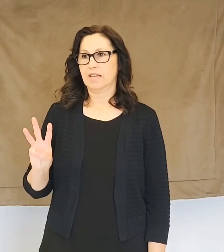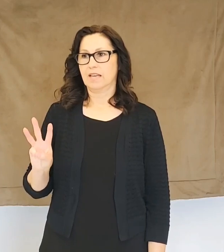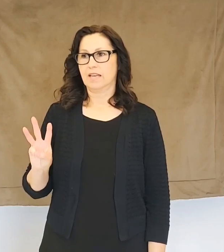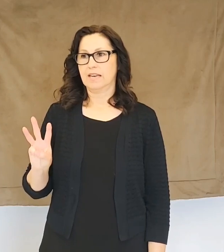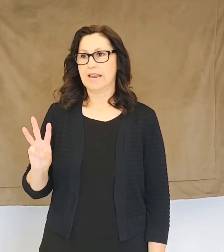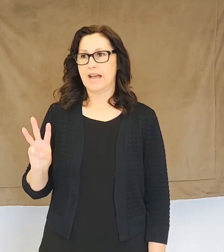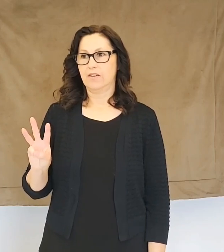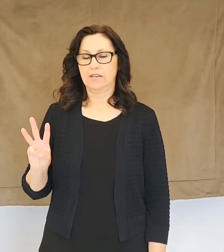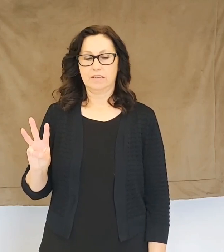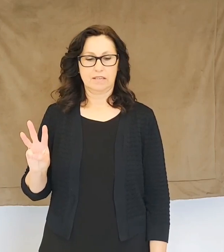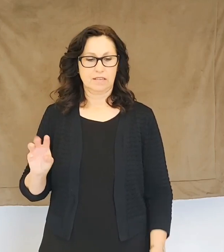now.